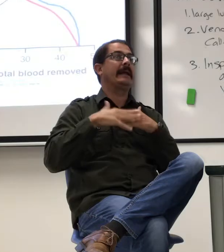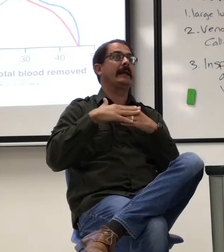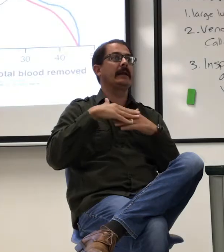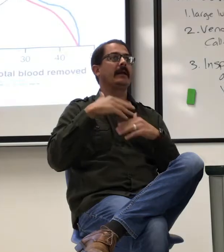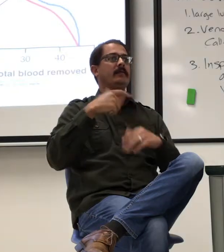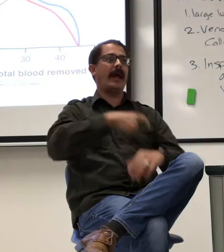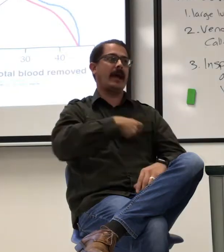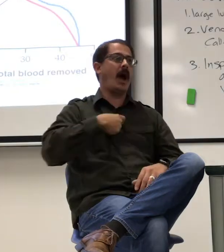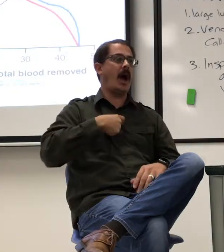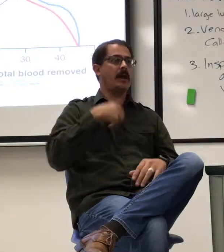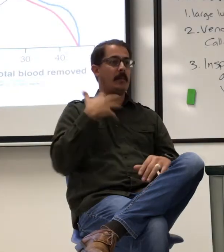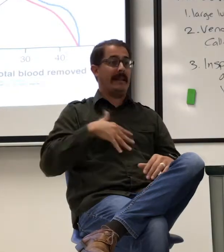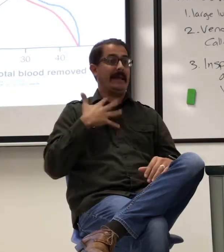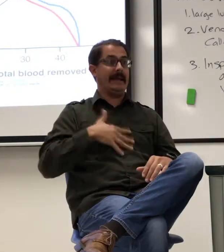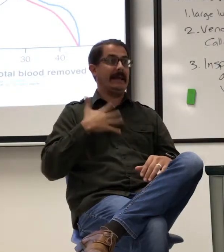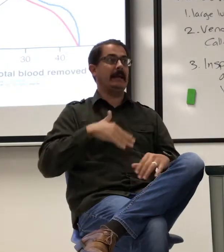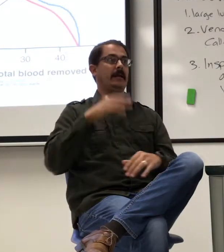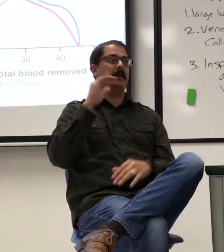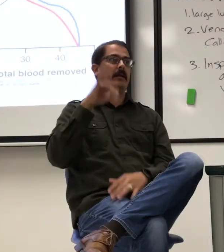Bleeding,